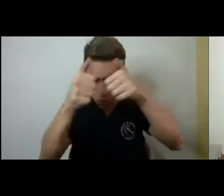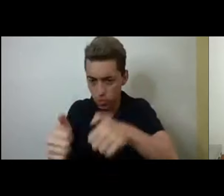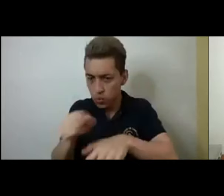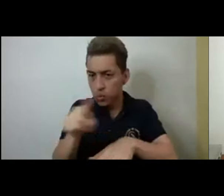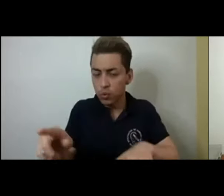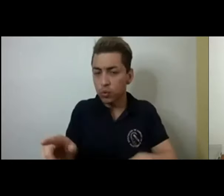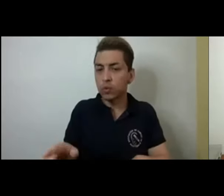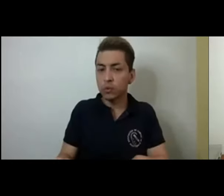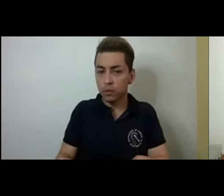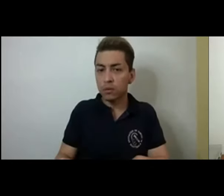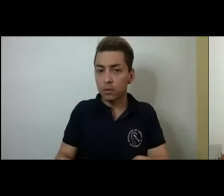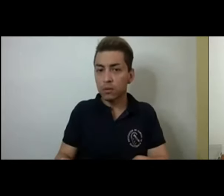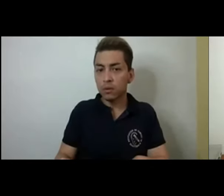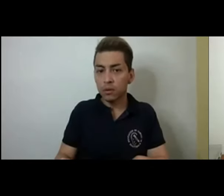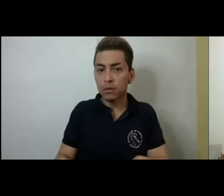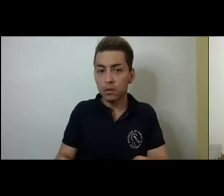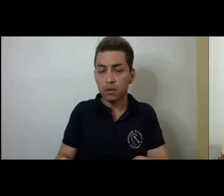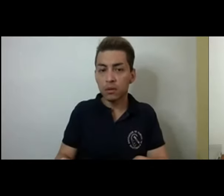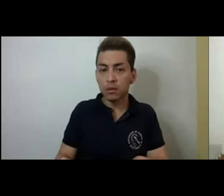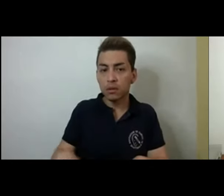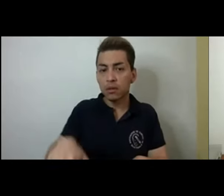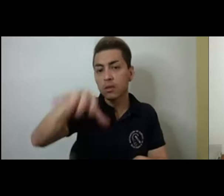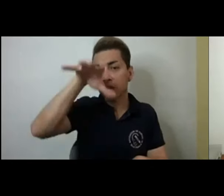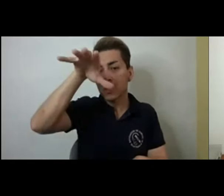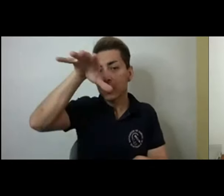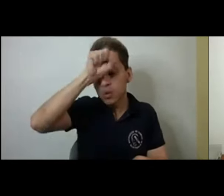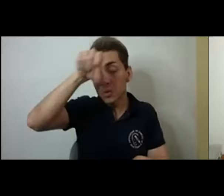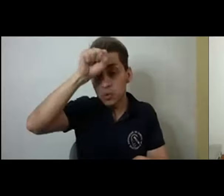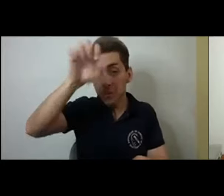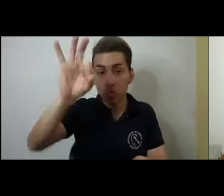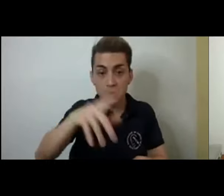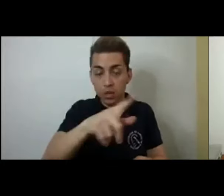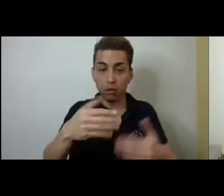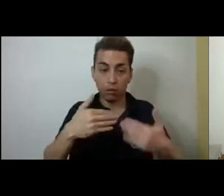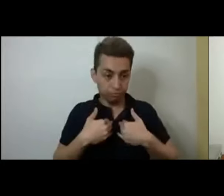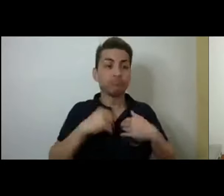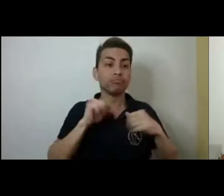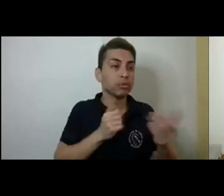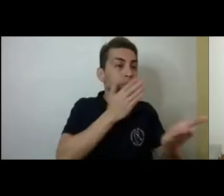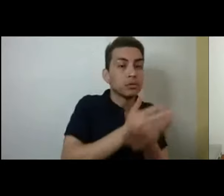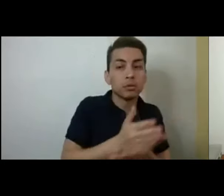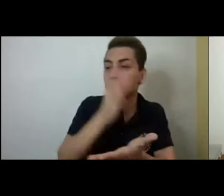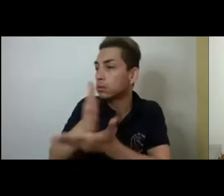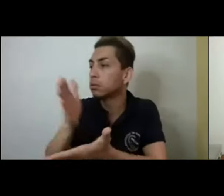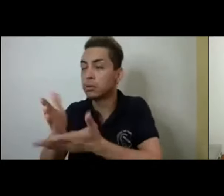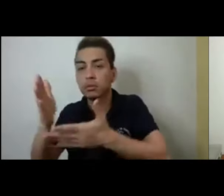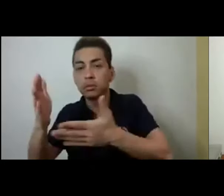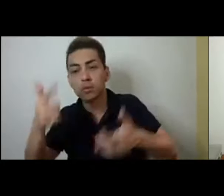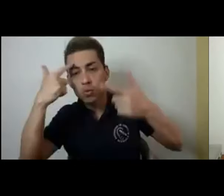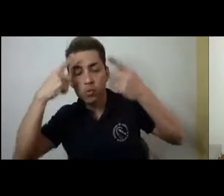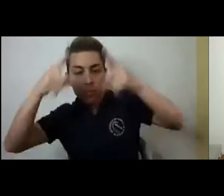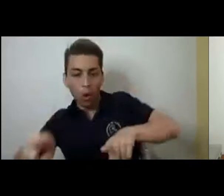access and quality learning by engaging multiple stakeholders' participation and decision-making for